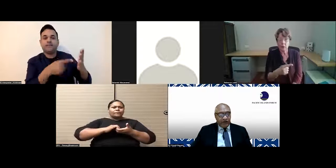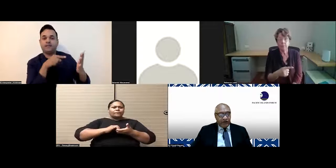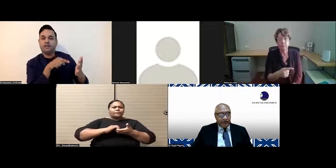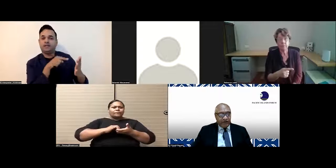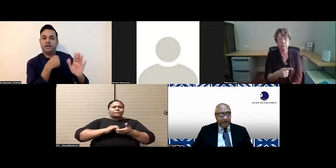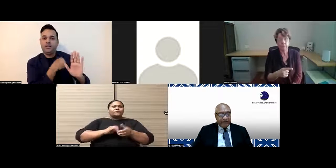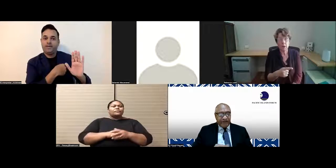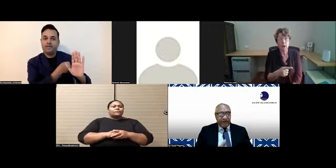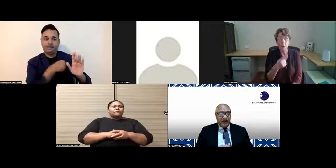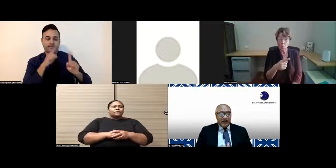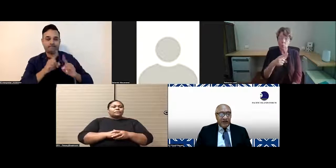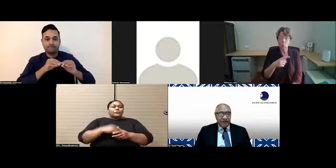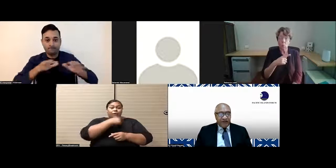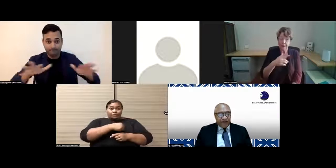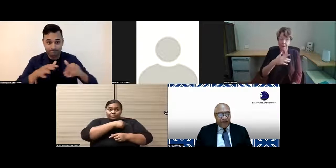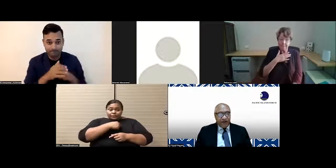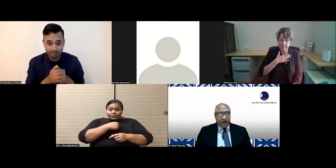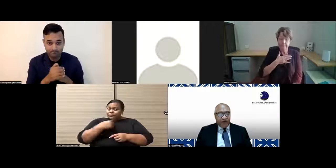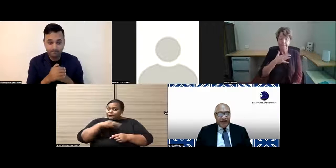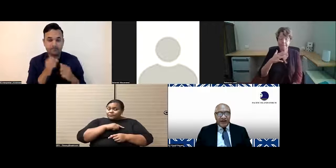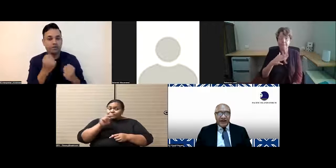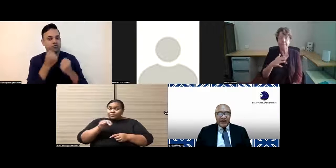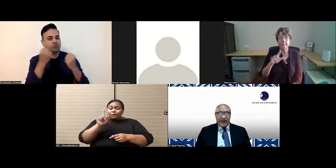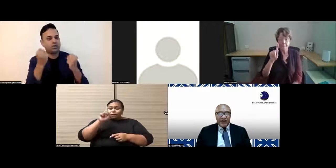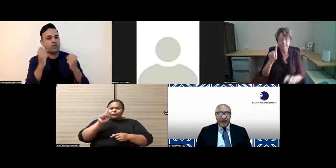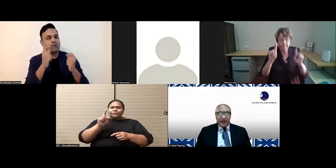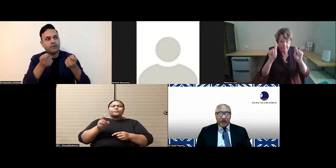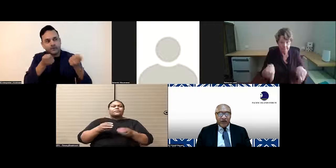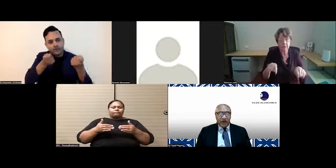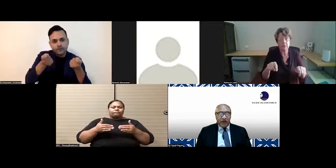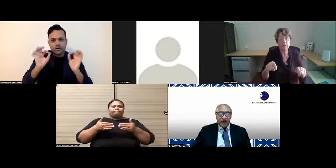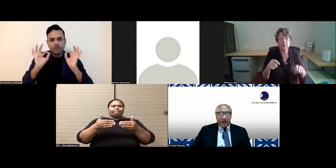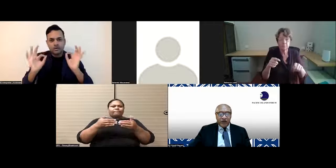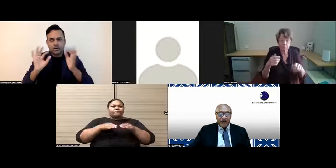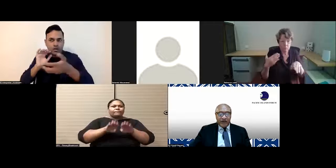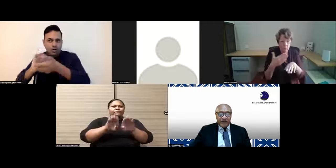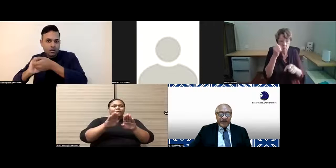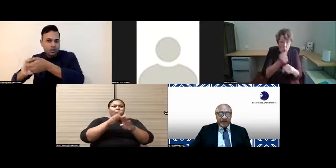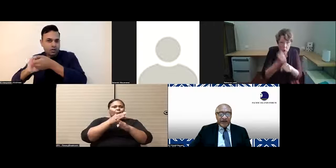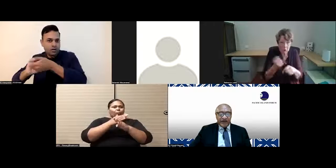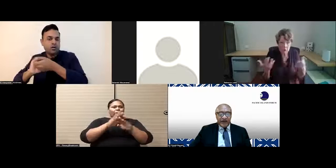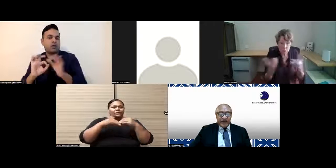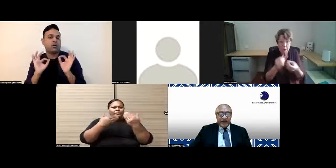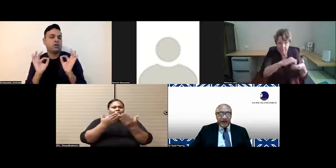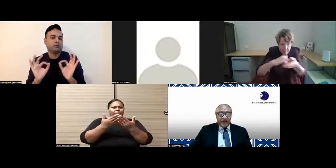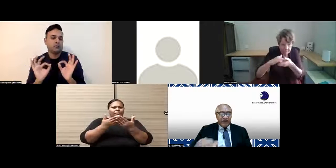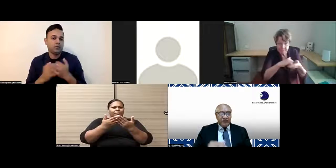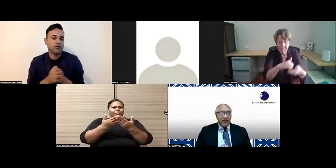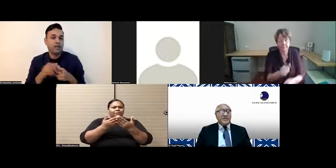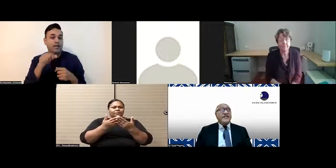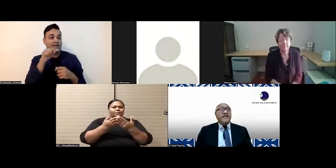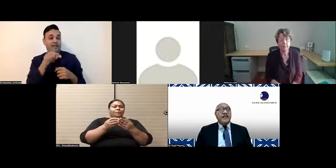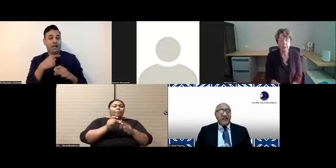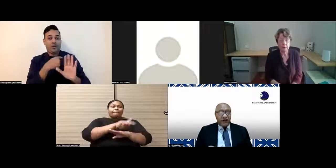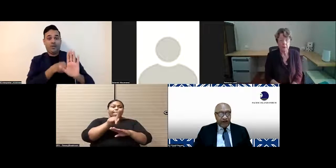if we work together. Pacific Forum leaders have agreed to develop a 2050 strategy for the